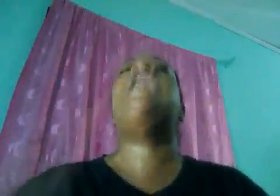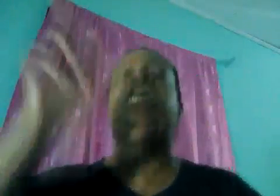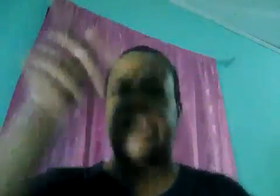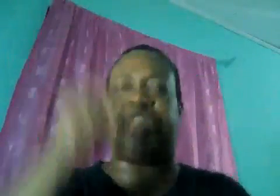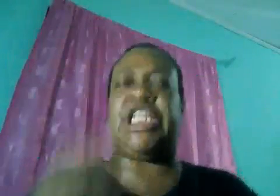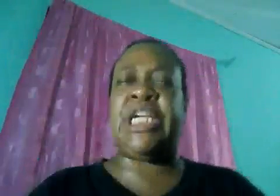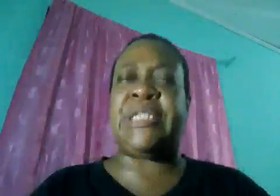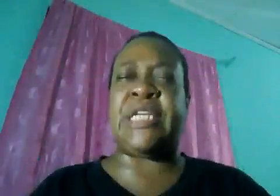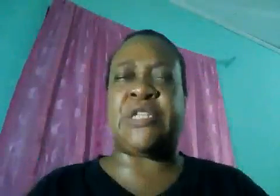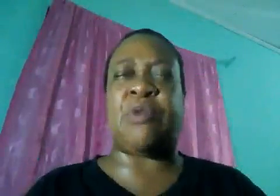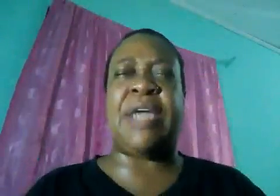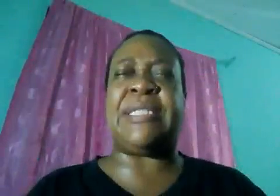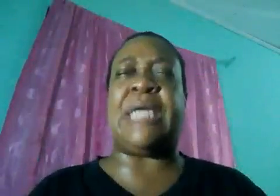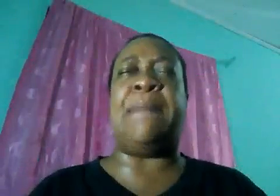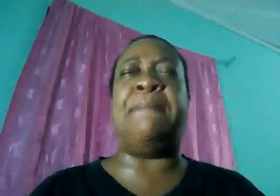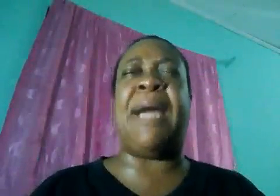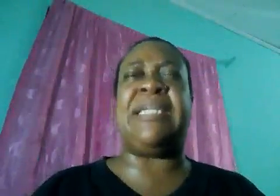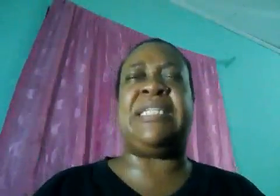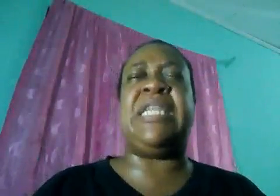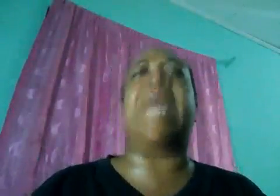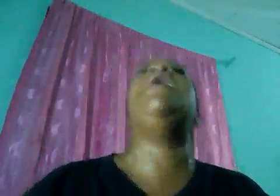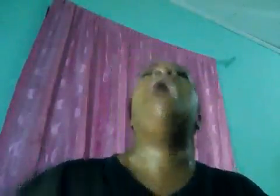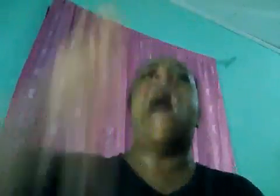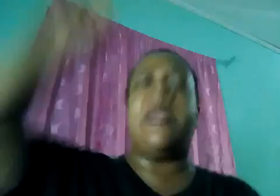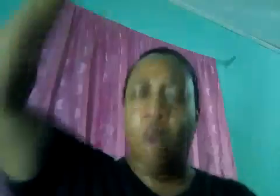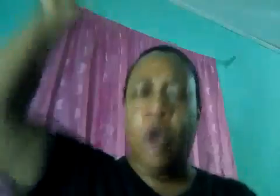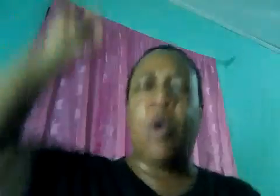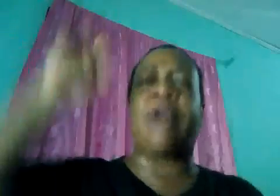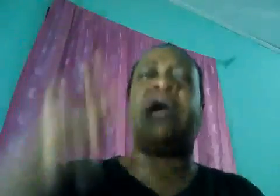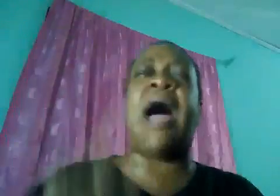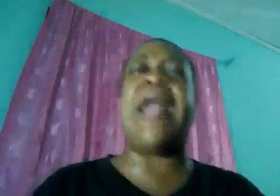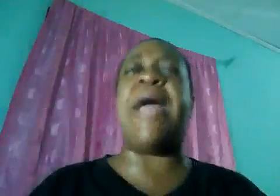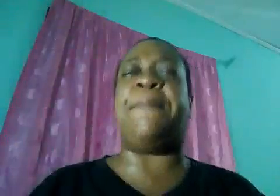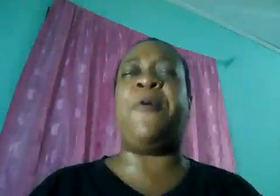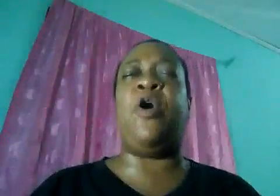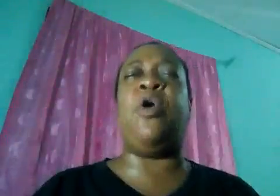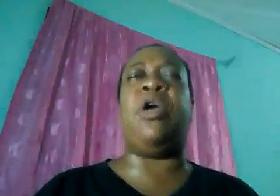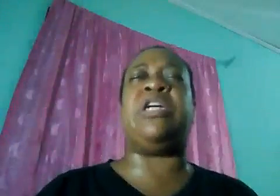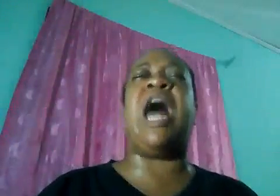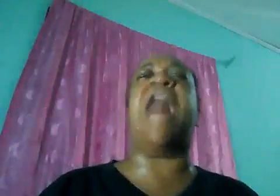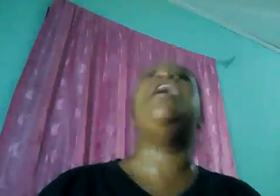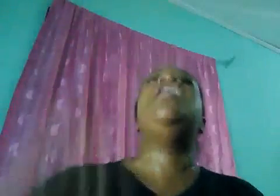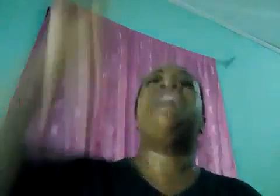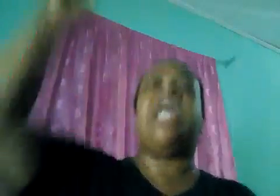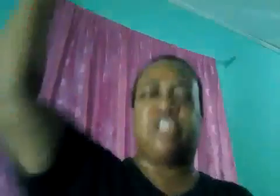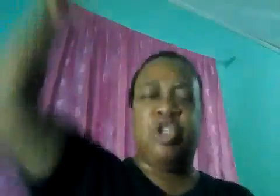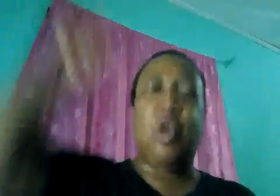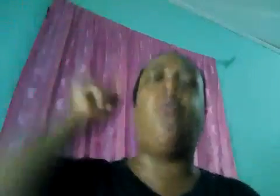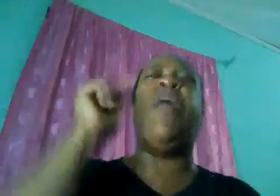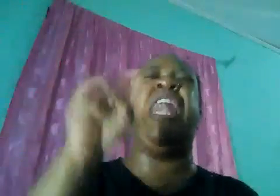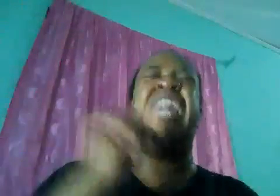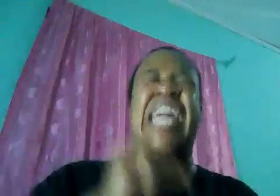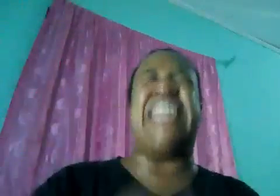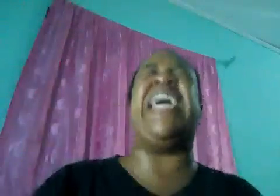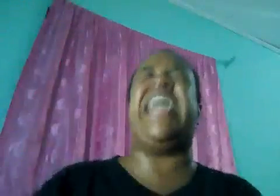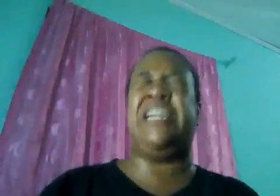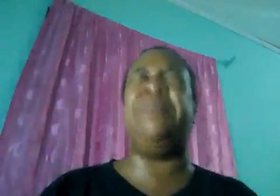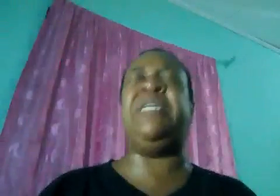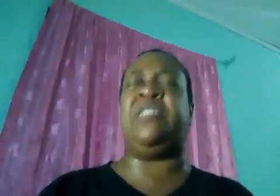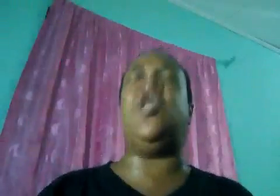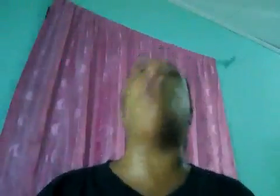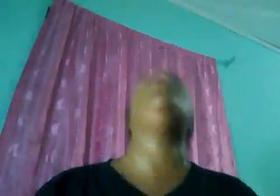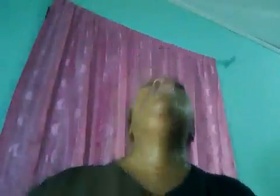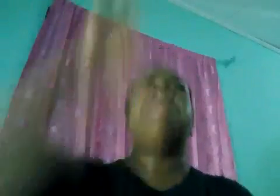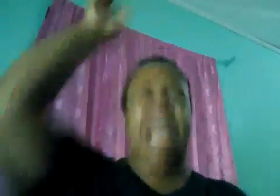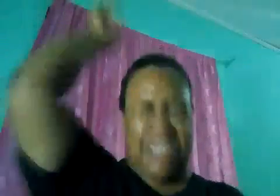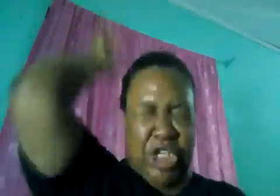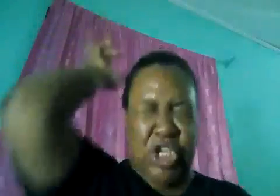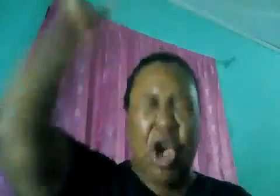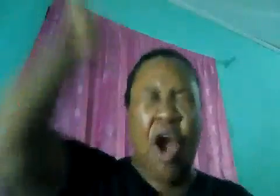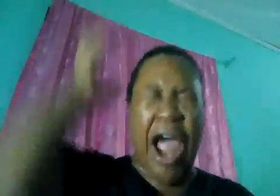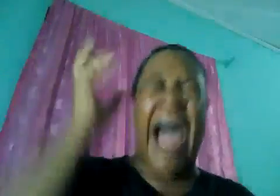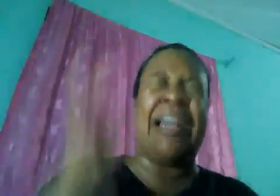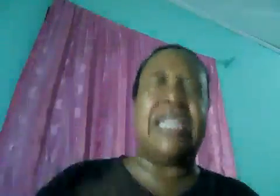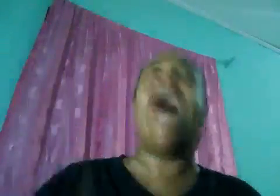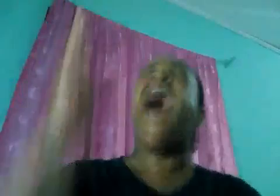Jesus Christ's almighty name. And oh Lord God, I pray, oh Lord God, that you will let the enemies know that your hand have done